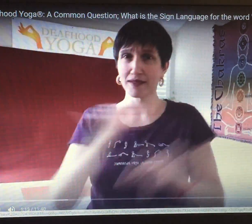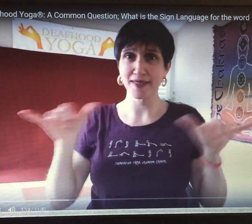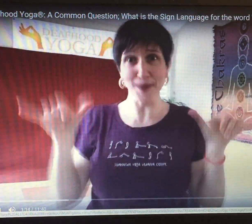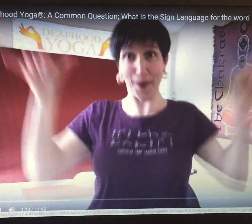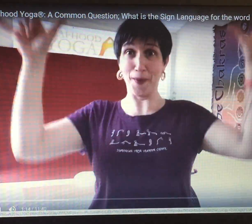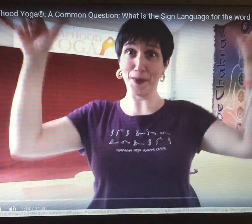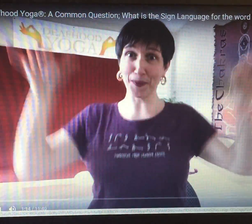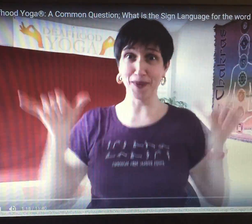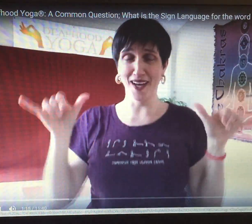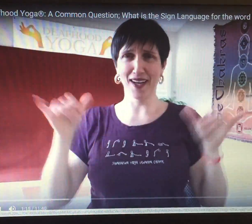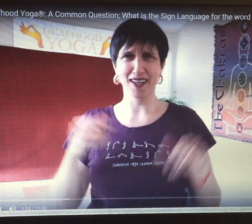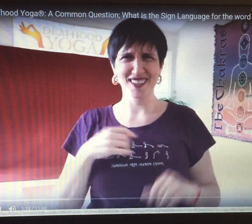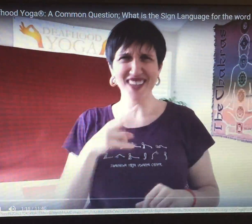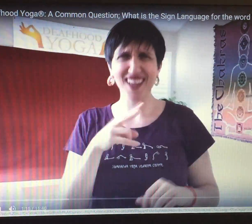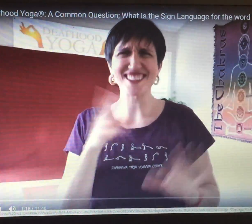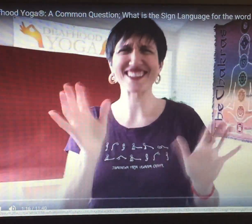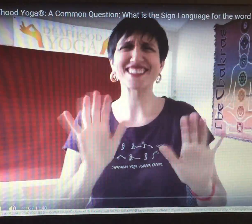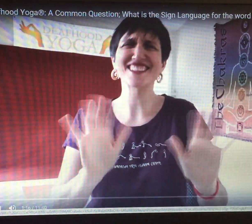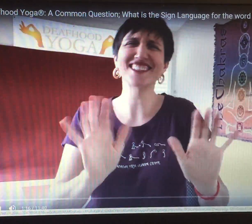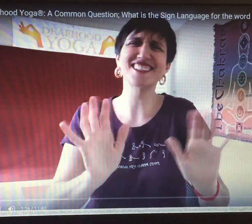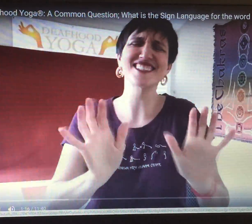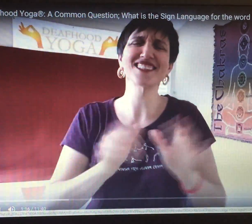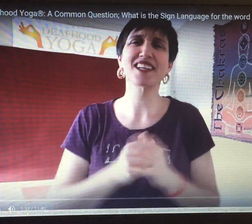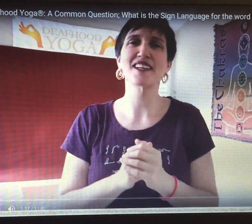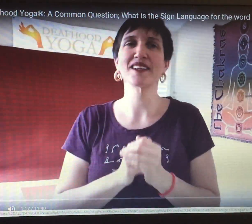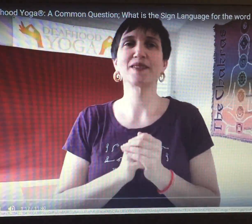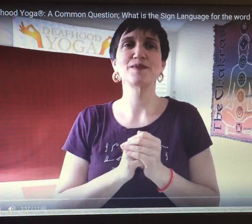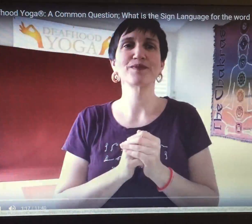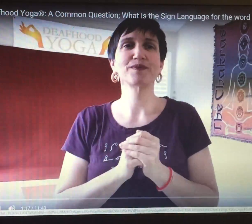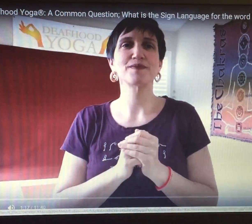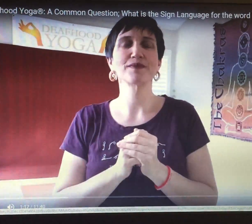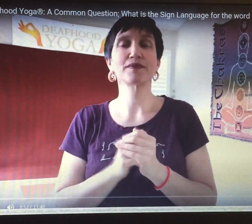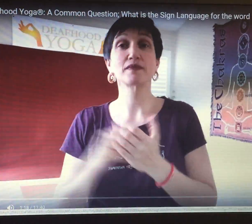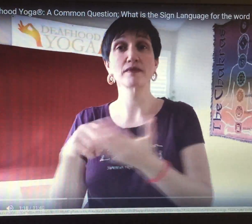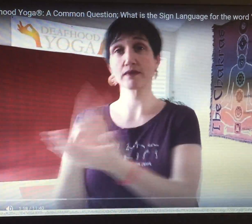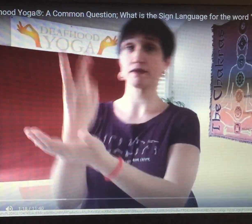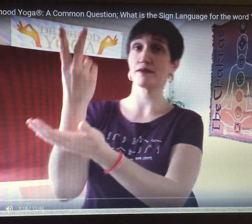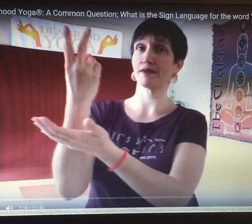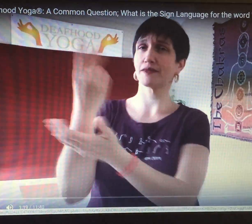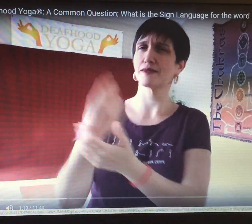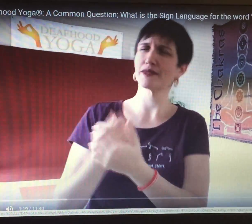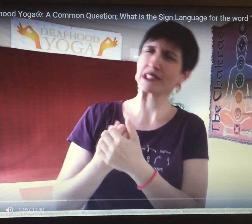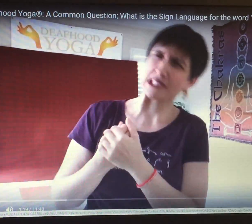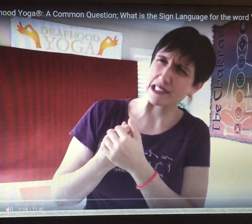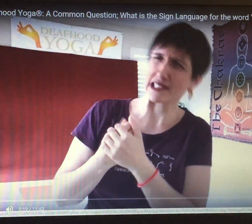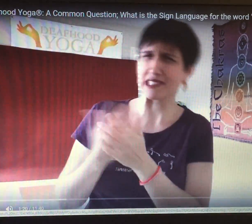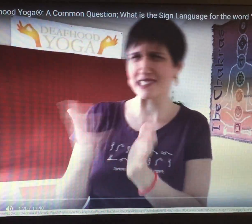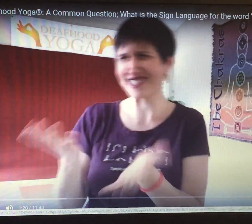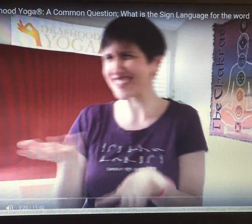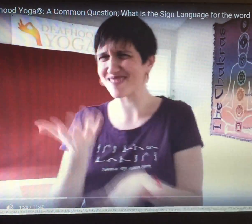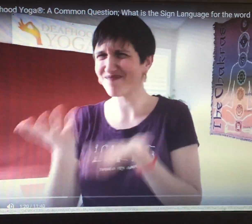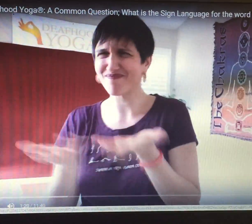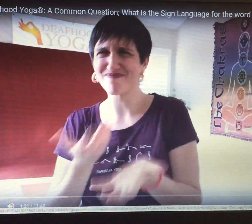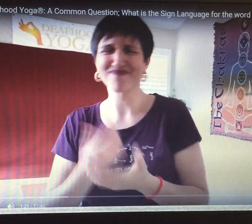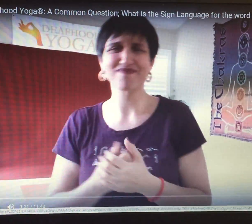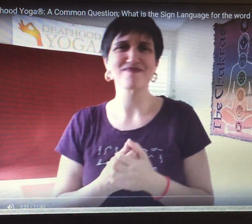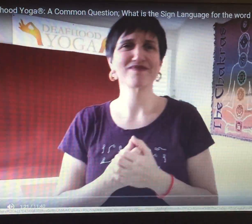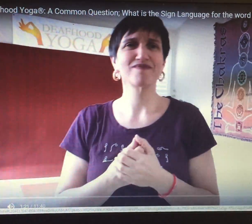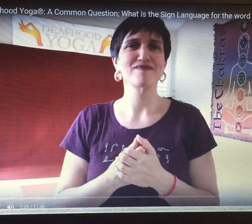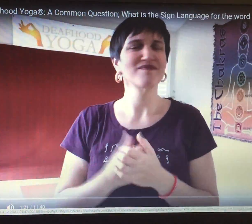few other signs pop up, like this one. Thought, oh no, that doesn't work. And that one doesn't